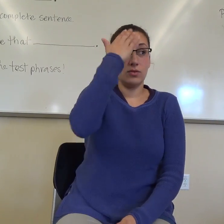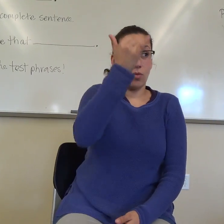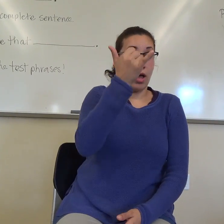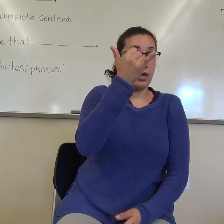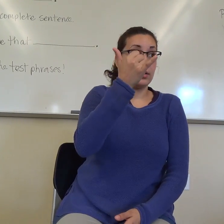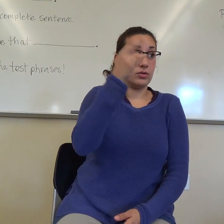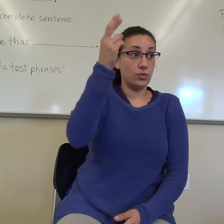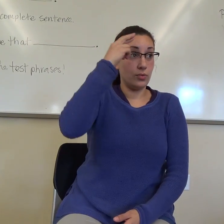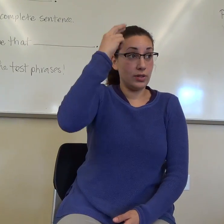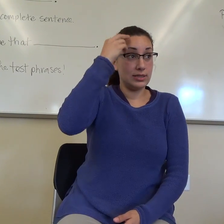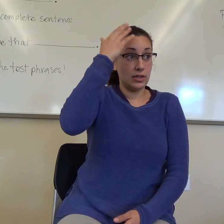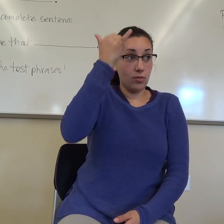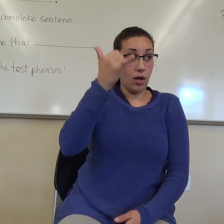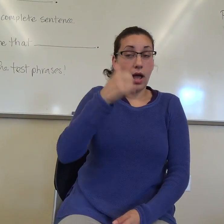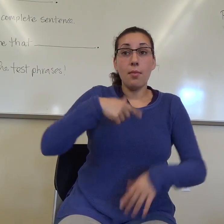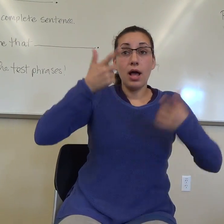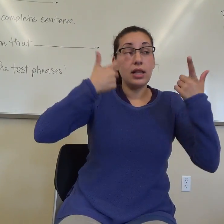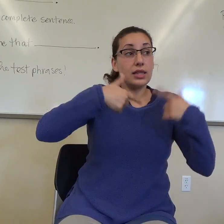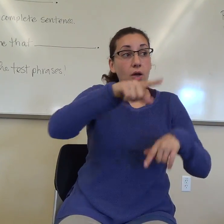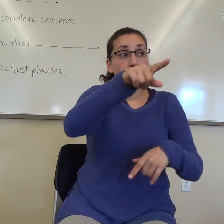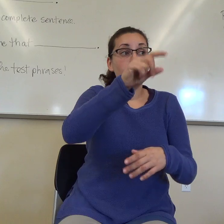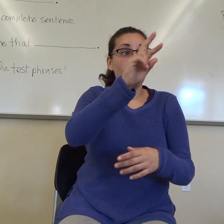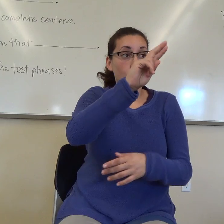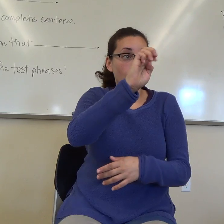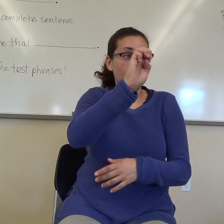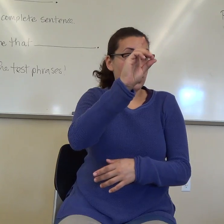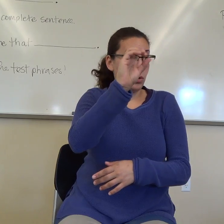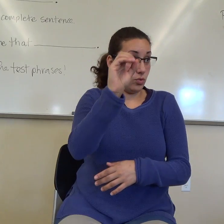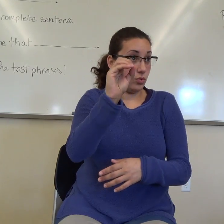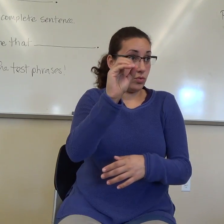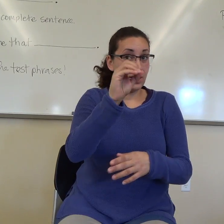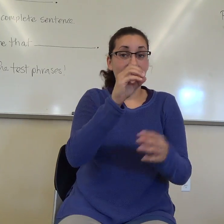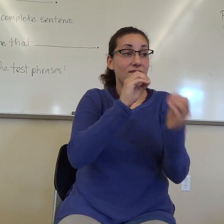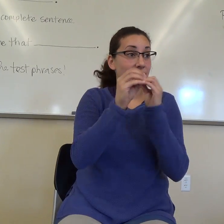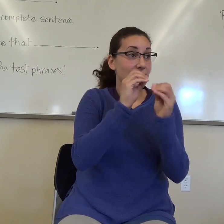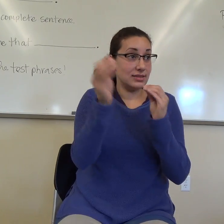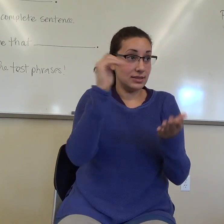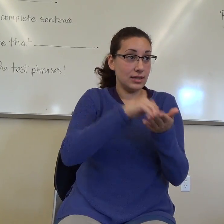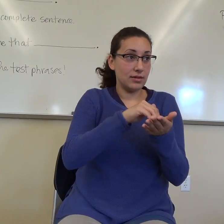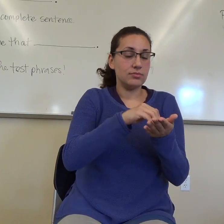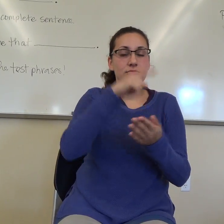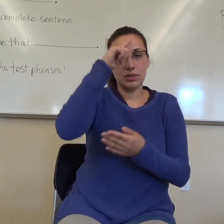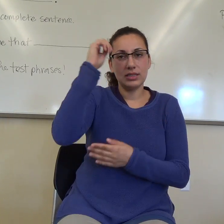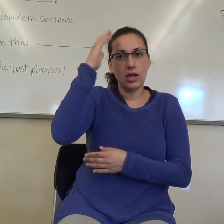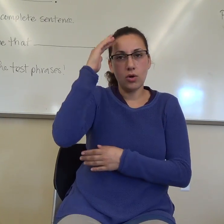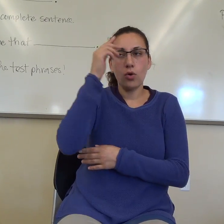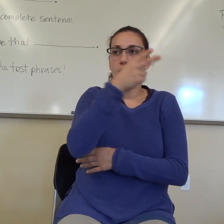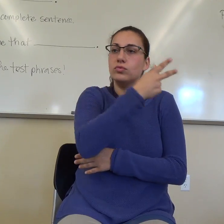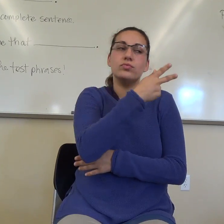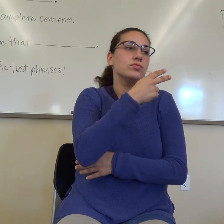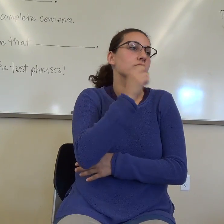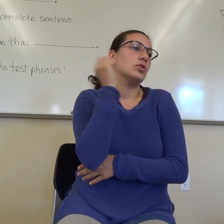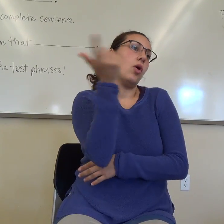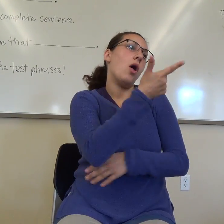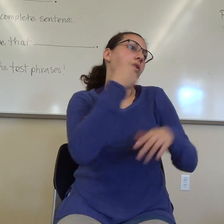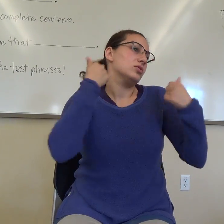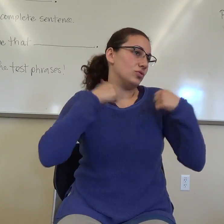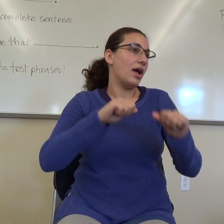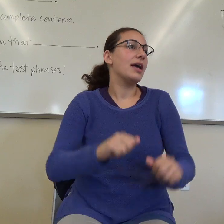in there and look at it again. Okay. Okay, so on